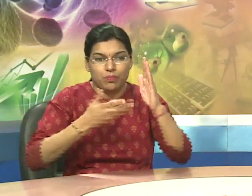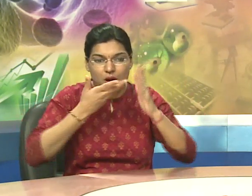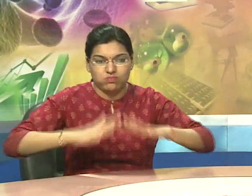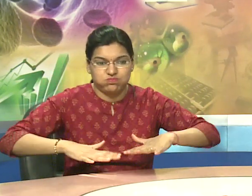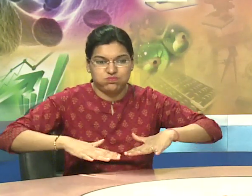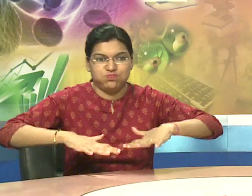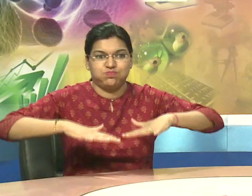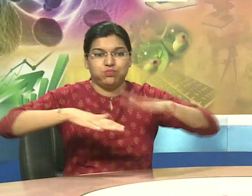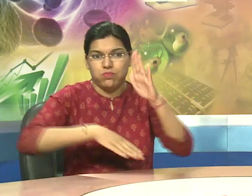thunderstorm,